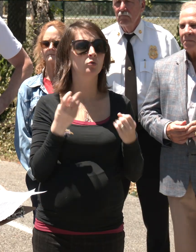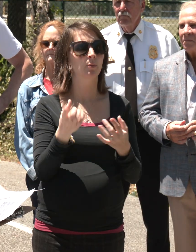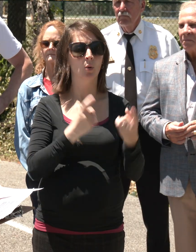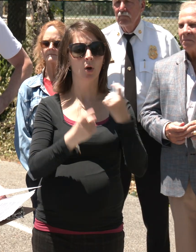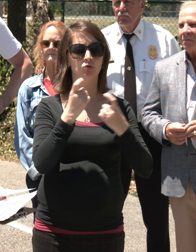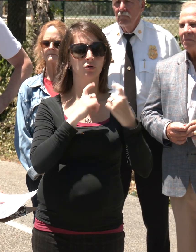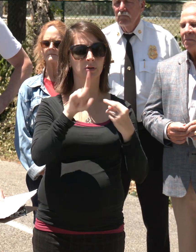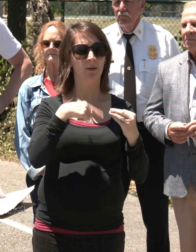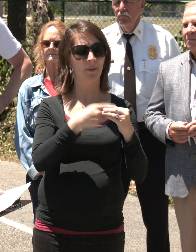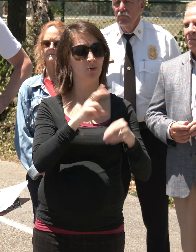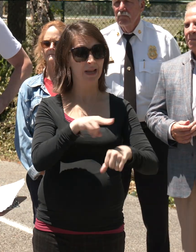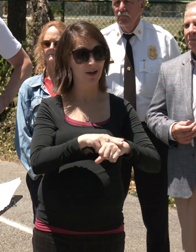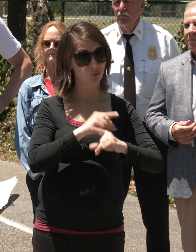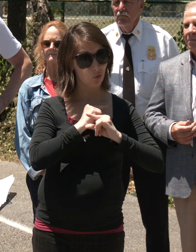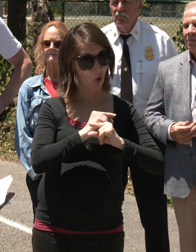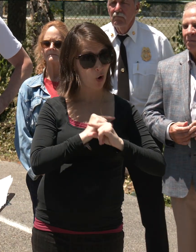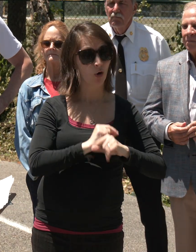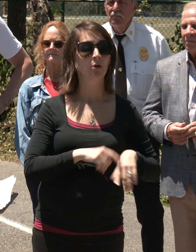about National Guard.